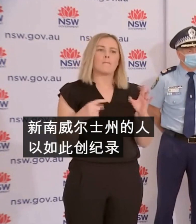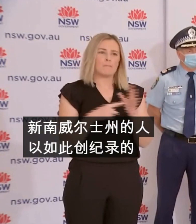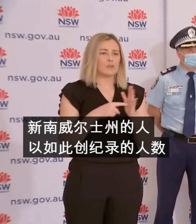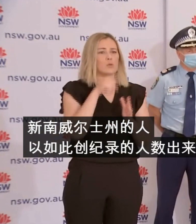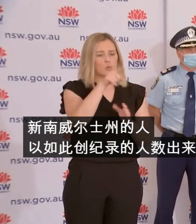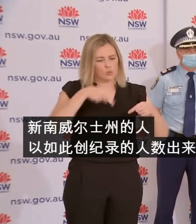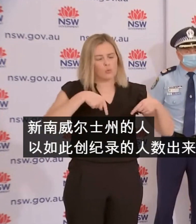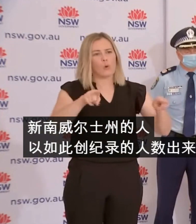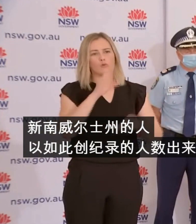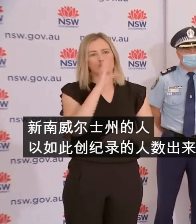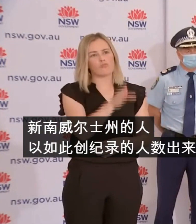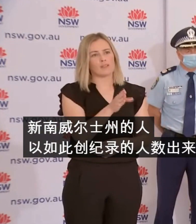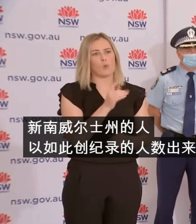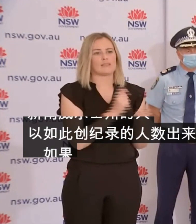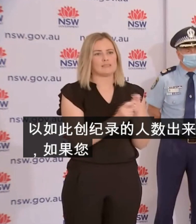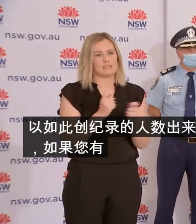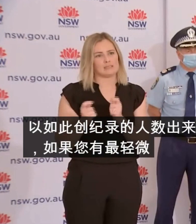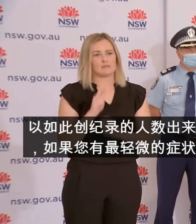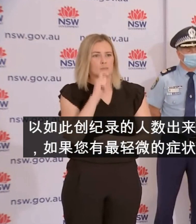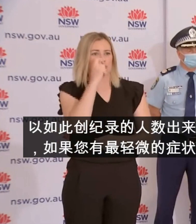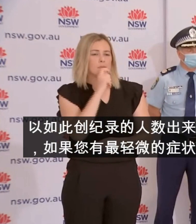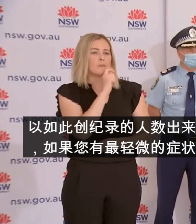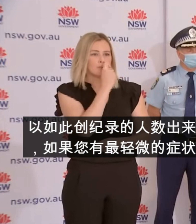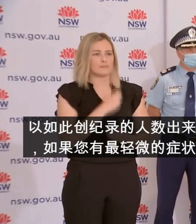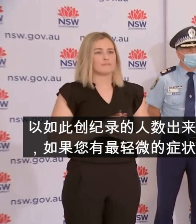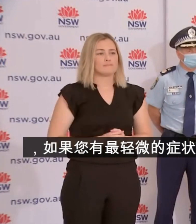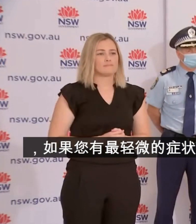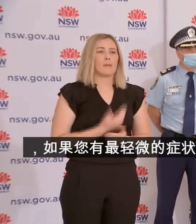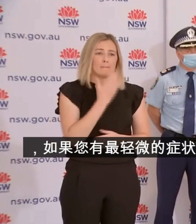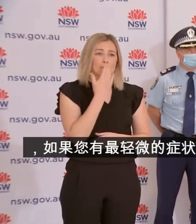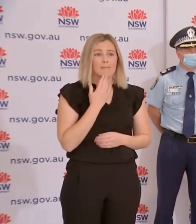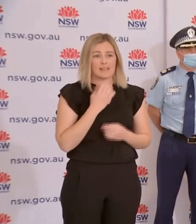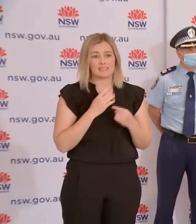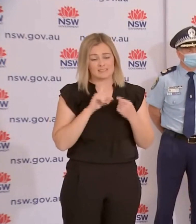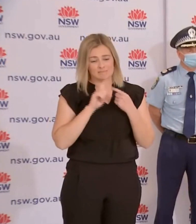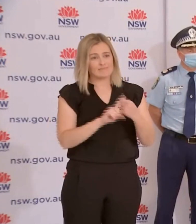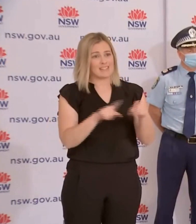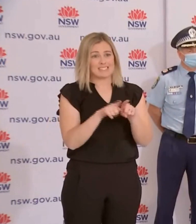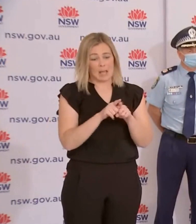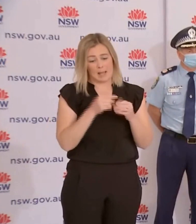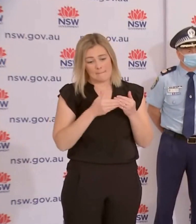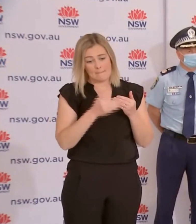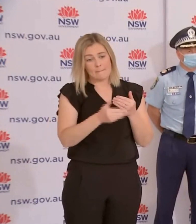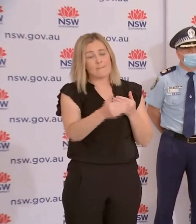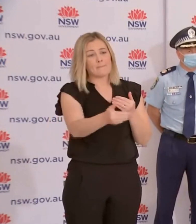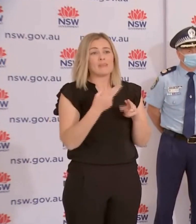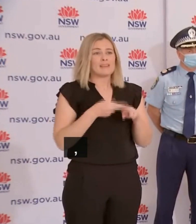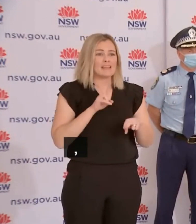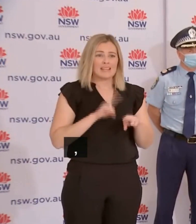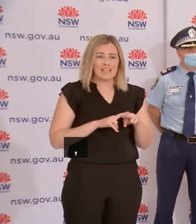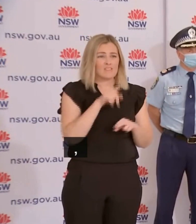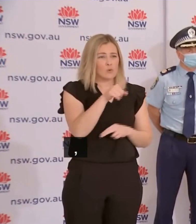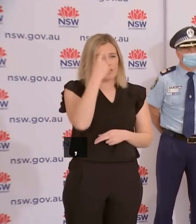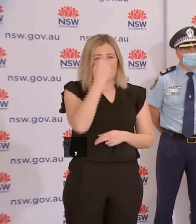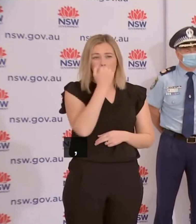such record numbers to be tested. And we ask you to please continue to do so as early as possible if you have even